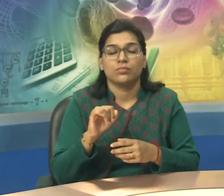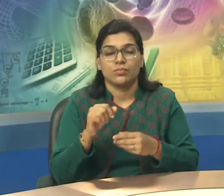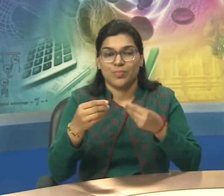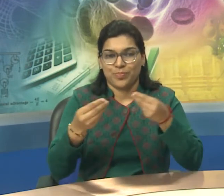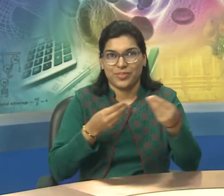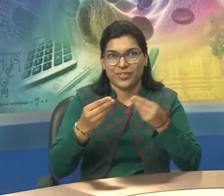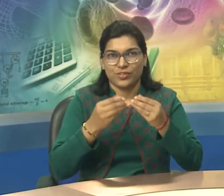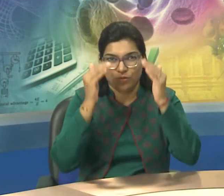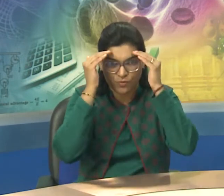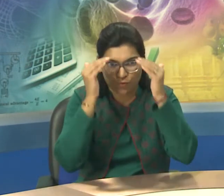Sixth point,